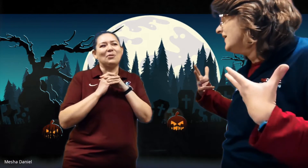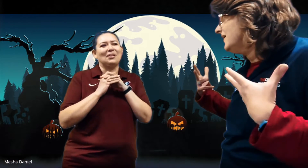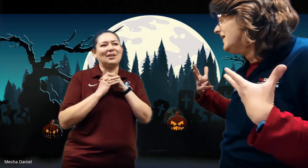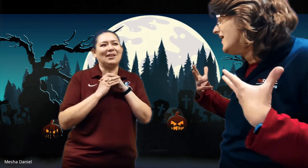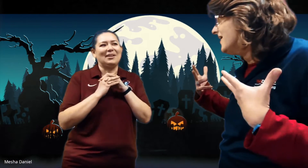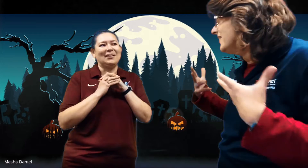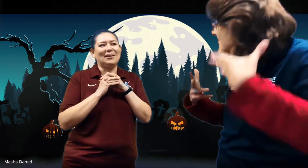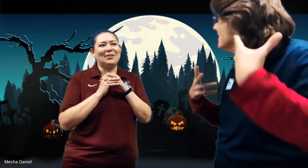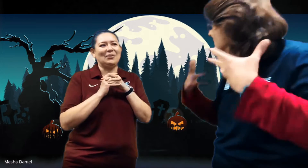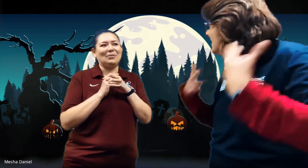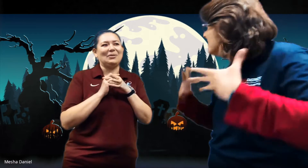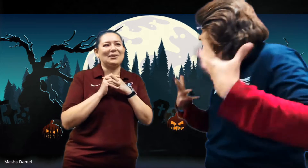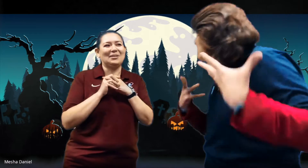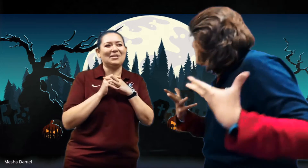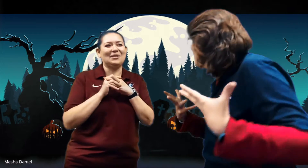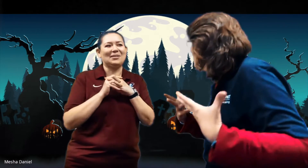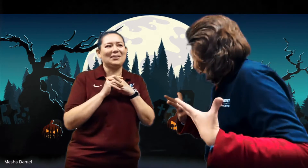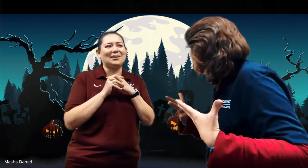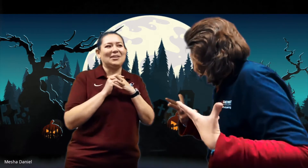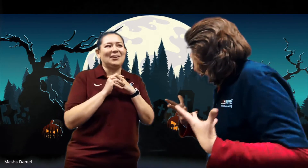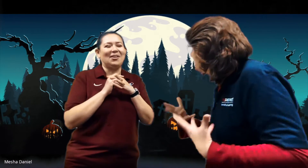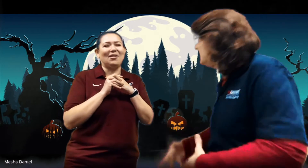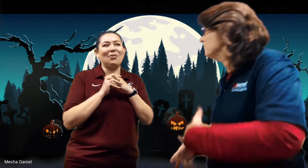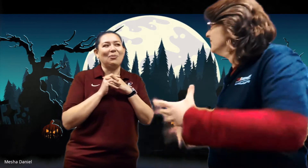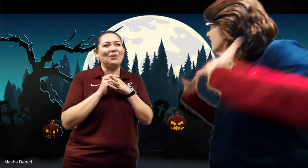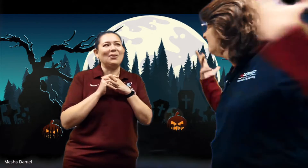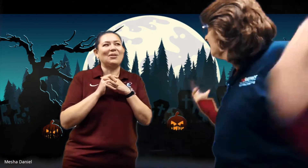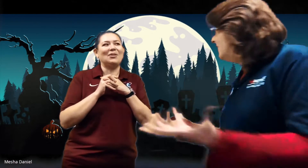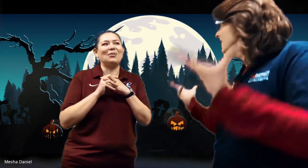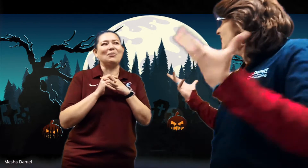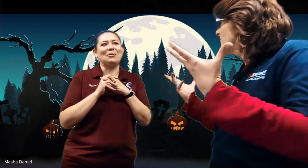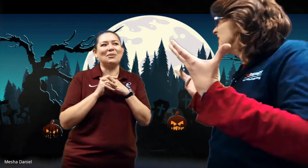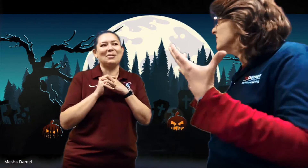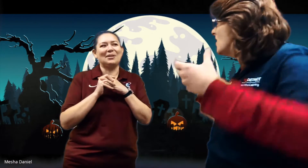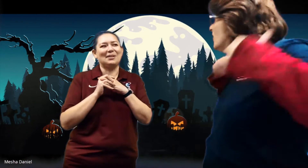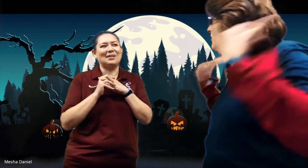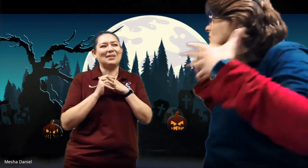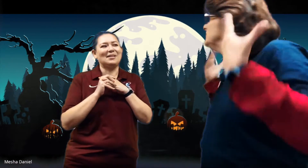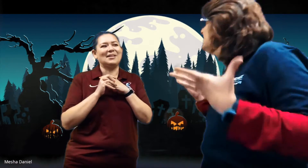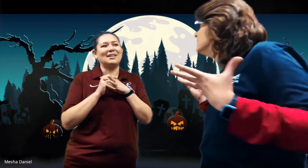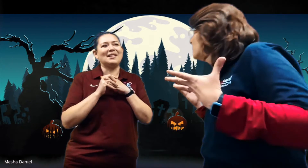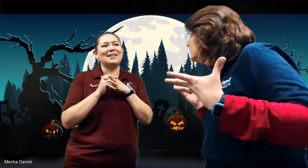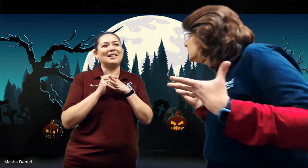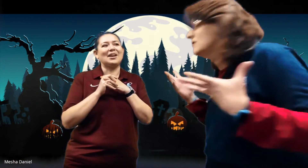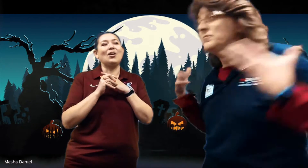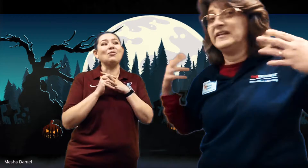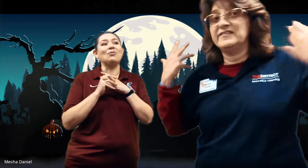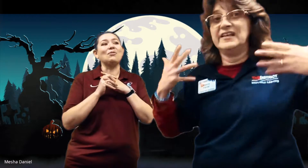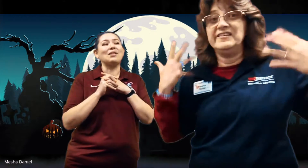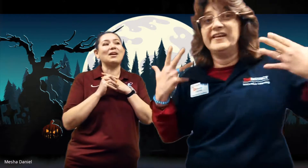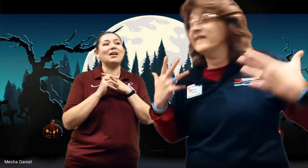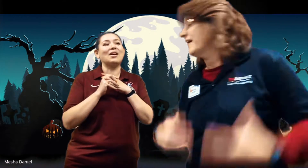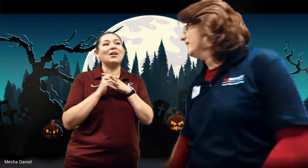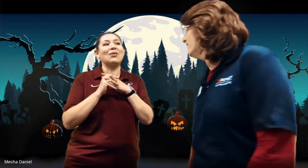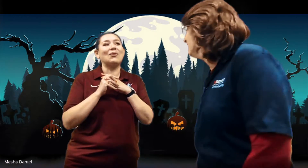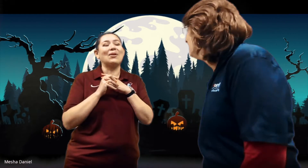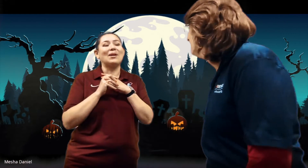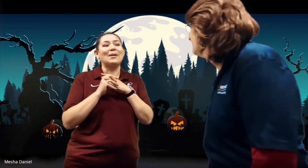oh yeah that's like how my hair always looks except when it's longer you don't see it as much but it's there